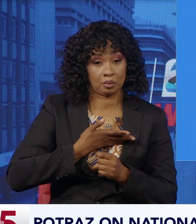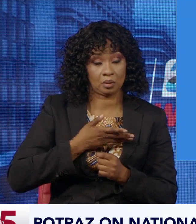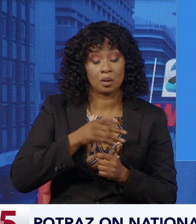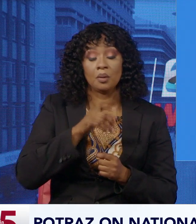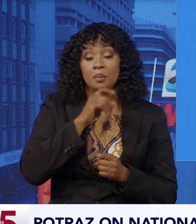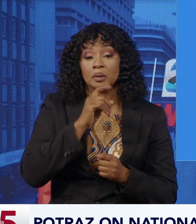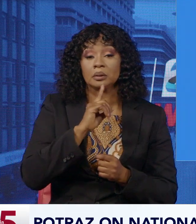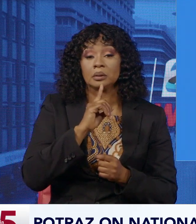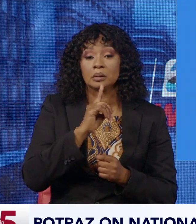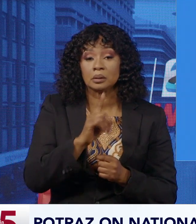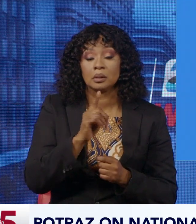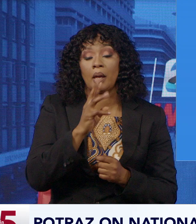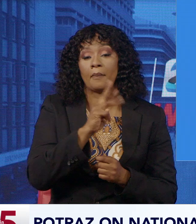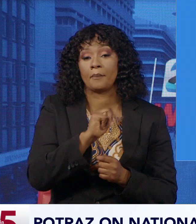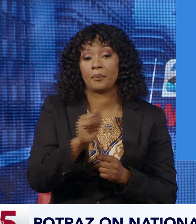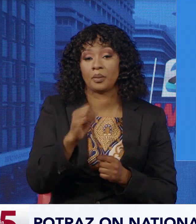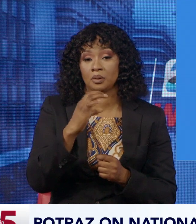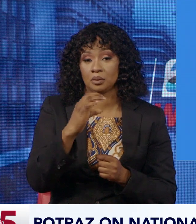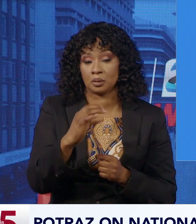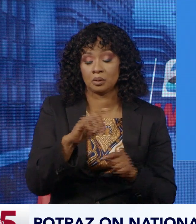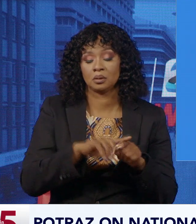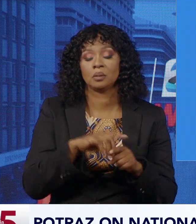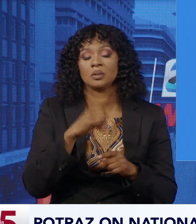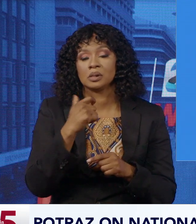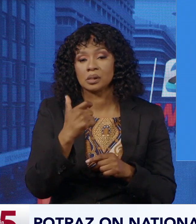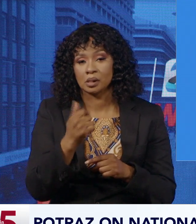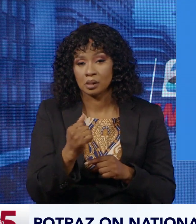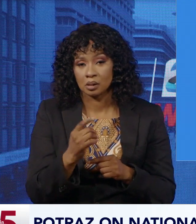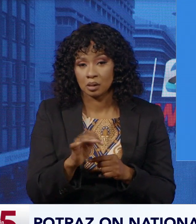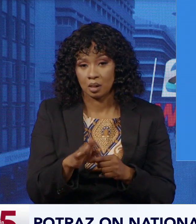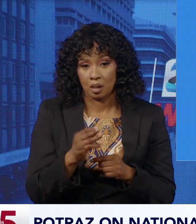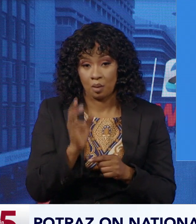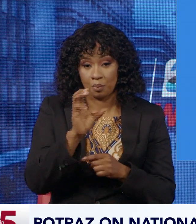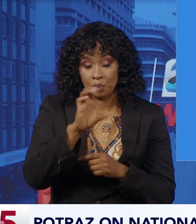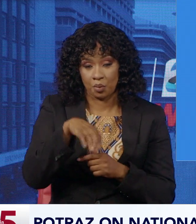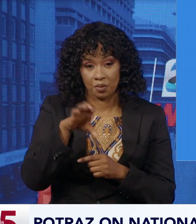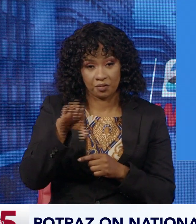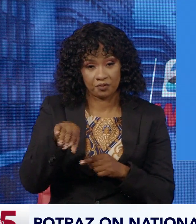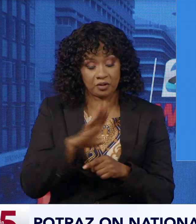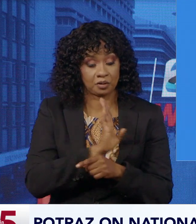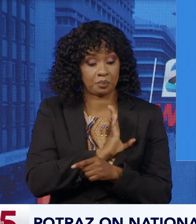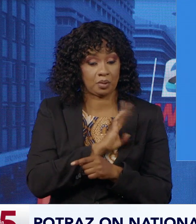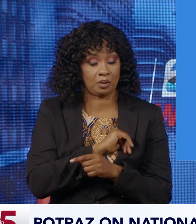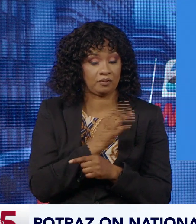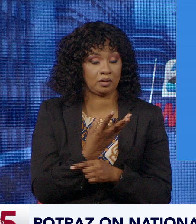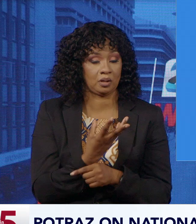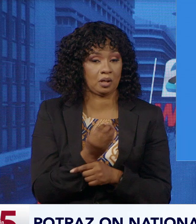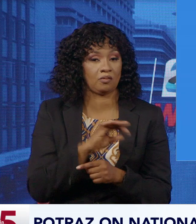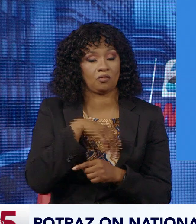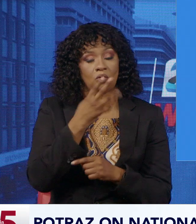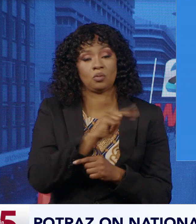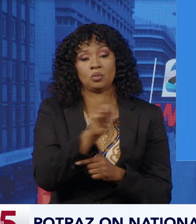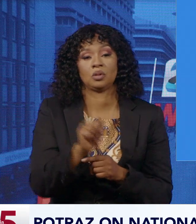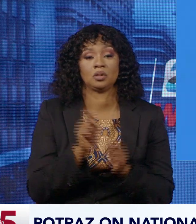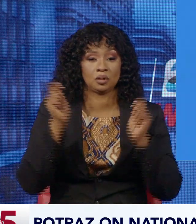Tichafa Mujuru, said Mashonaland Central is the 6th province to benefit from the training program as part of its overall national